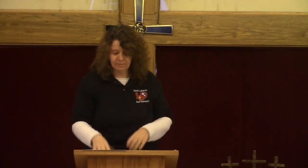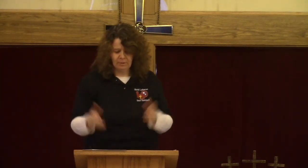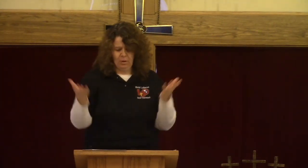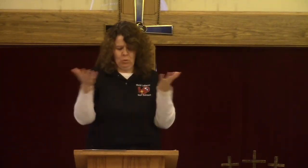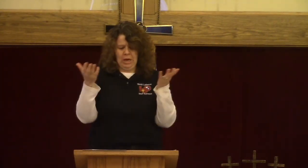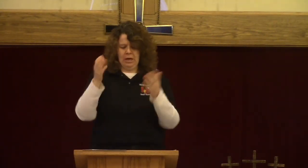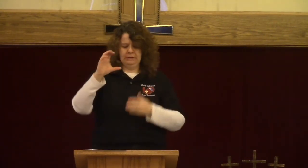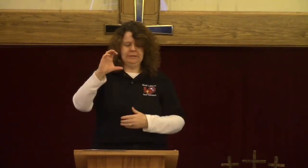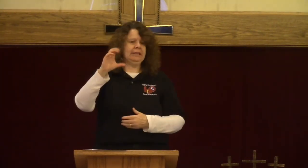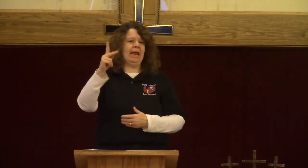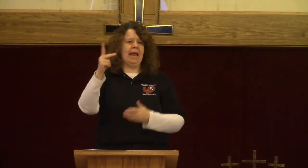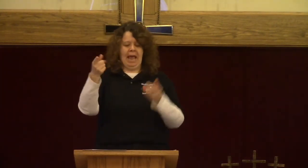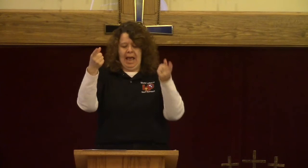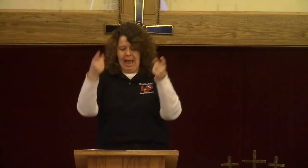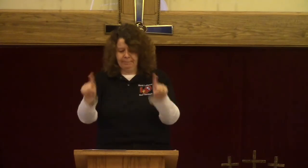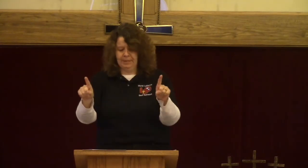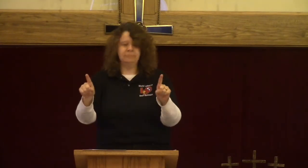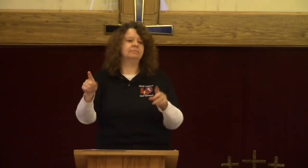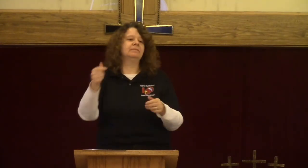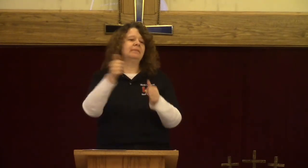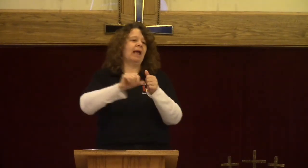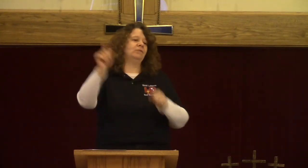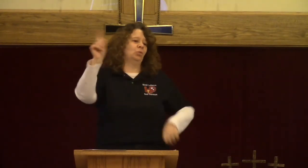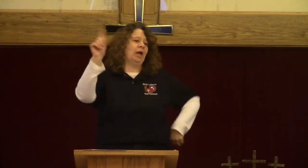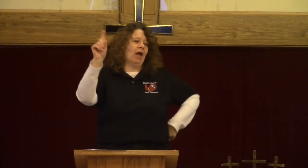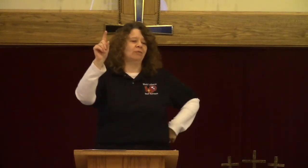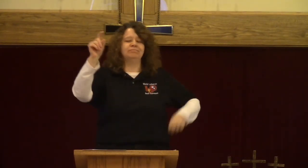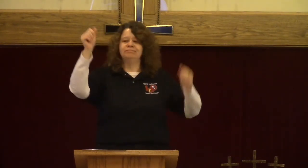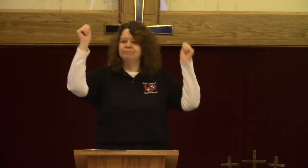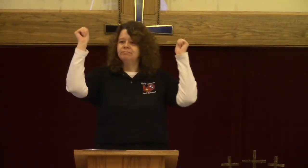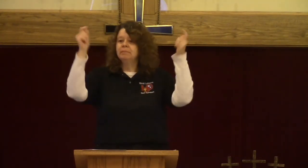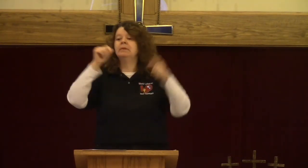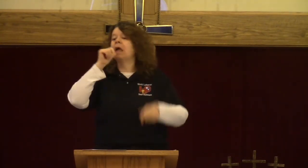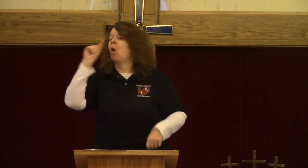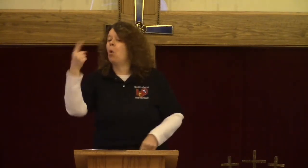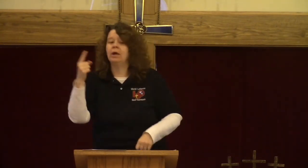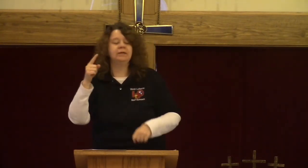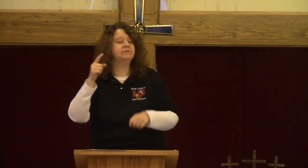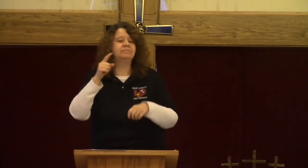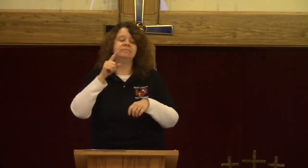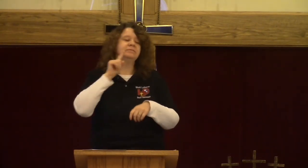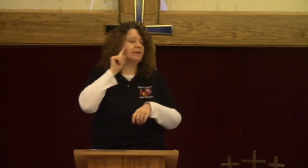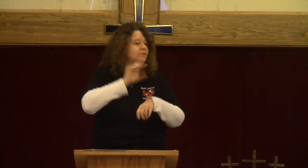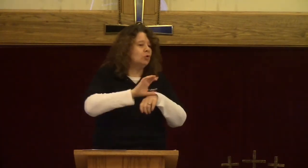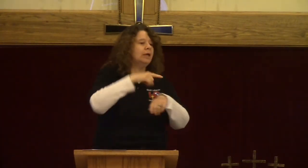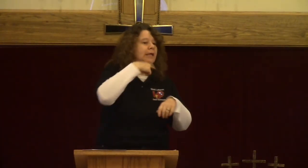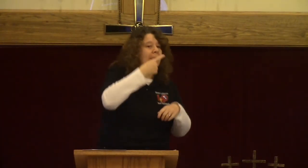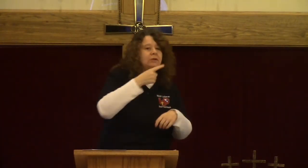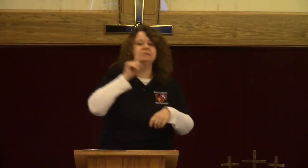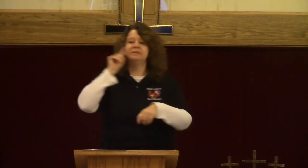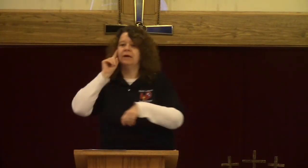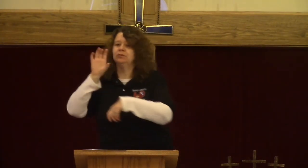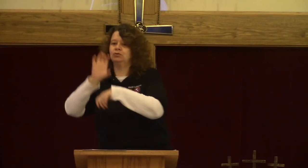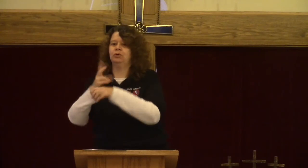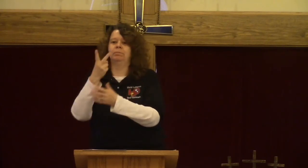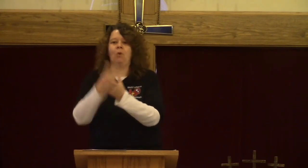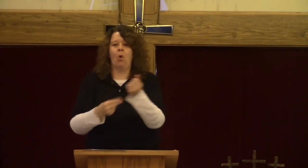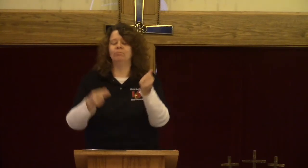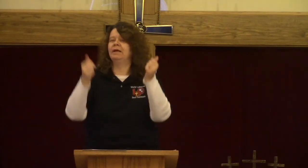You saw all these things happen. You know, where happened? Everywhere. It's not only